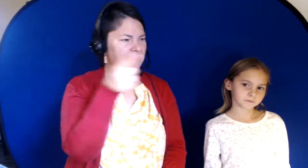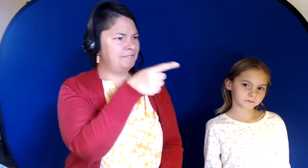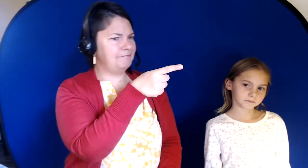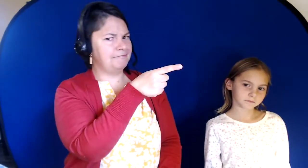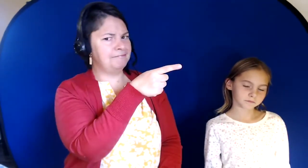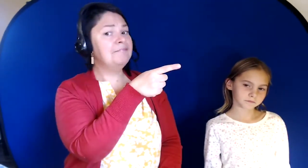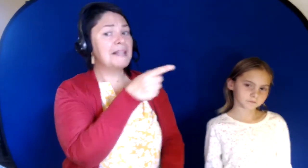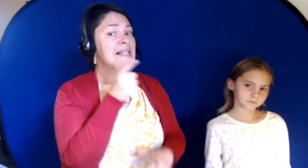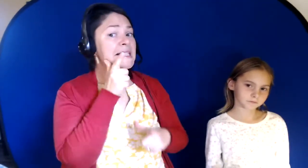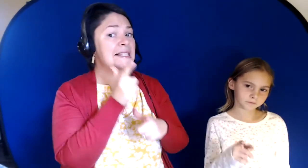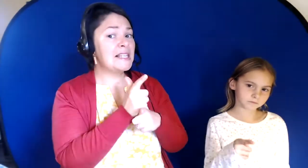Hmm. Sister.